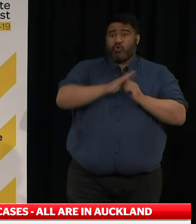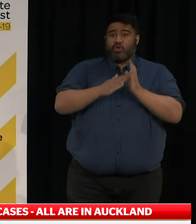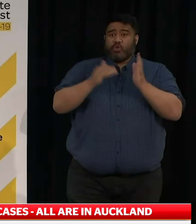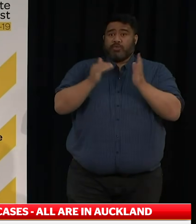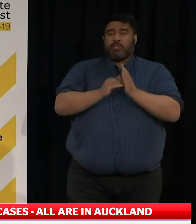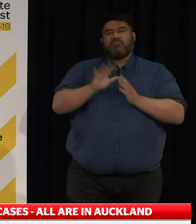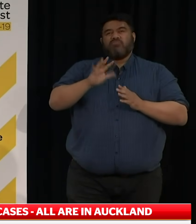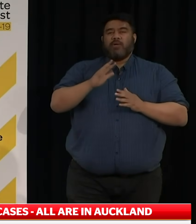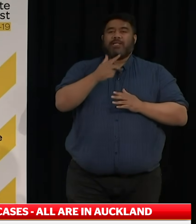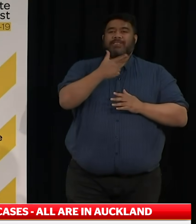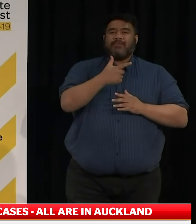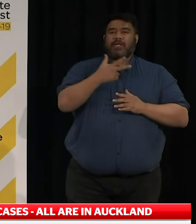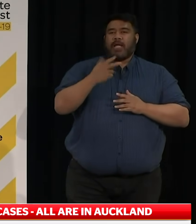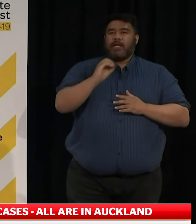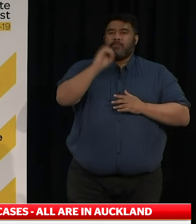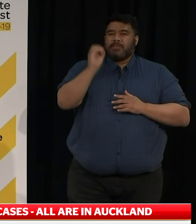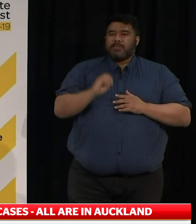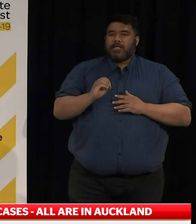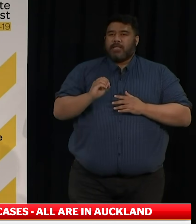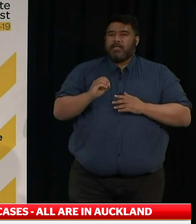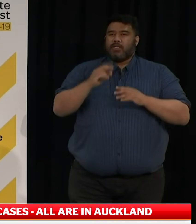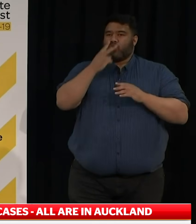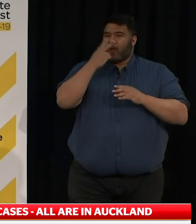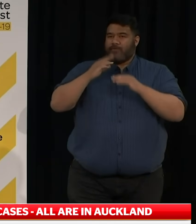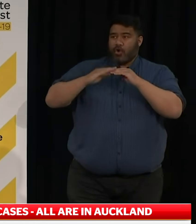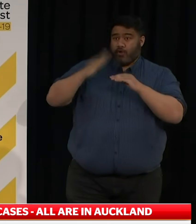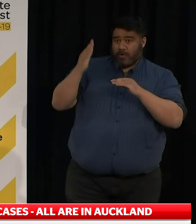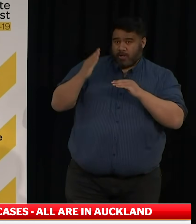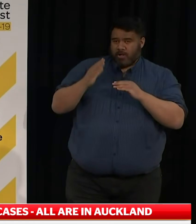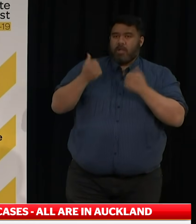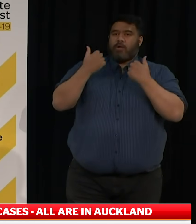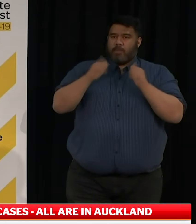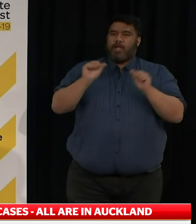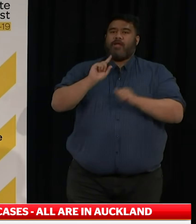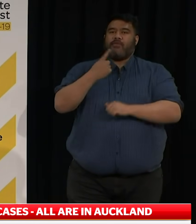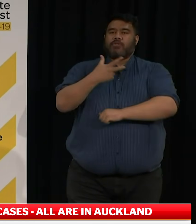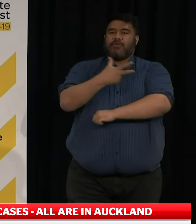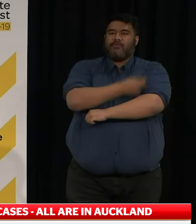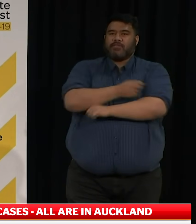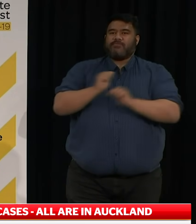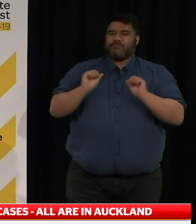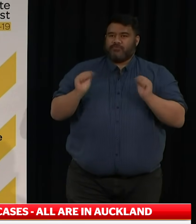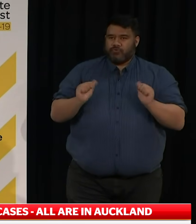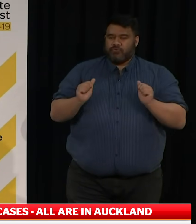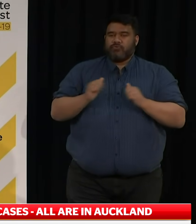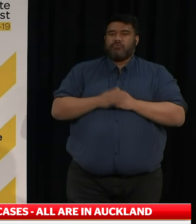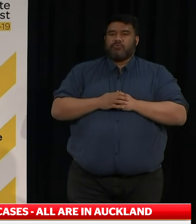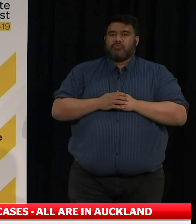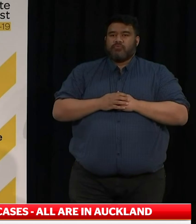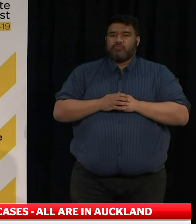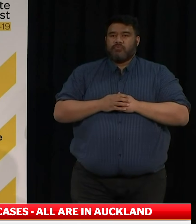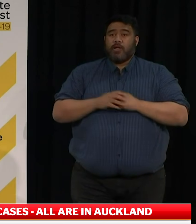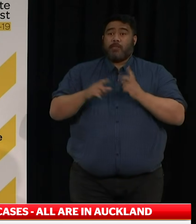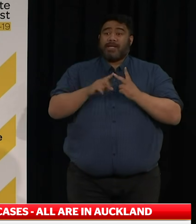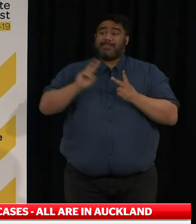around 78% of the eligible 12-plus population having had their first shot. And we're now seeing real growth